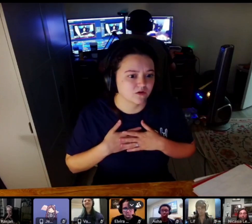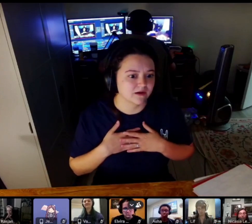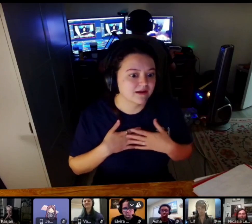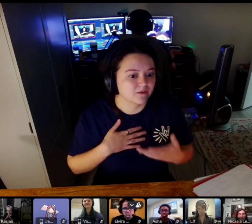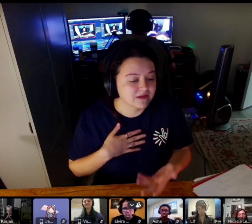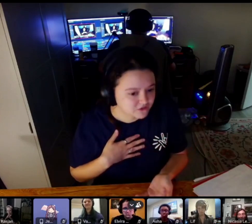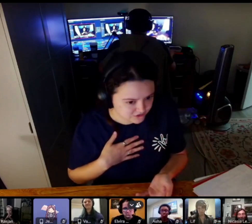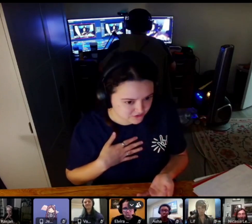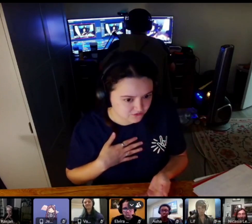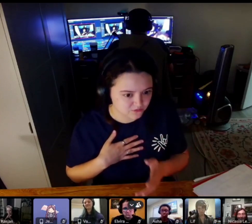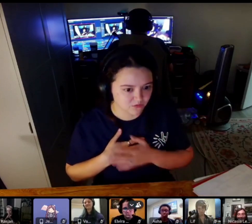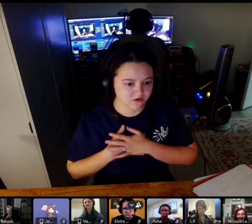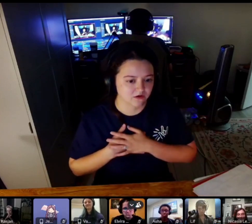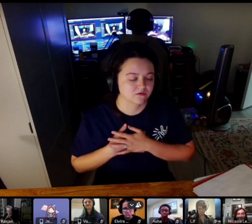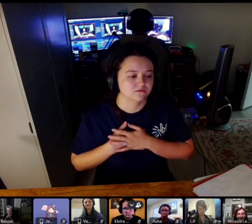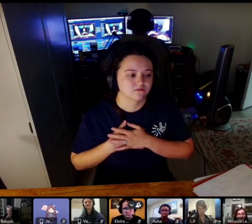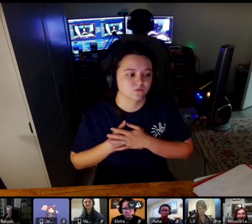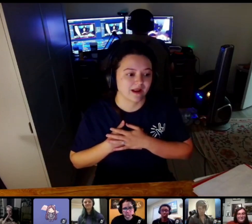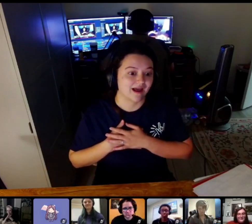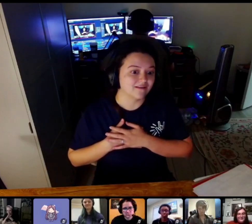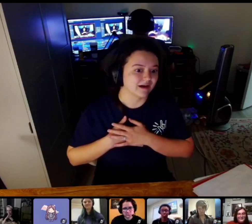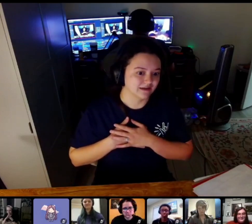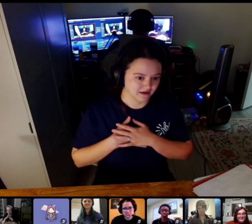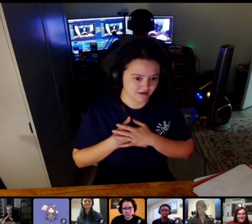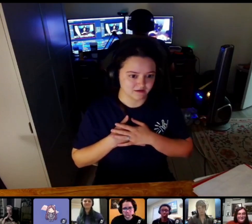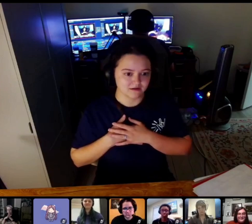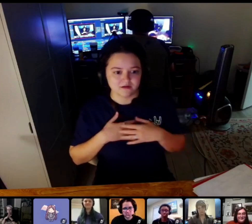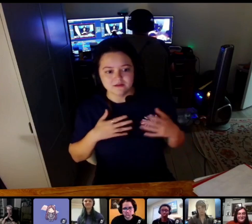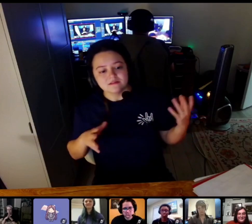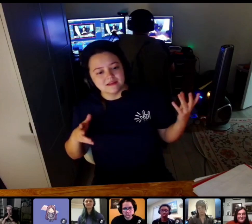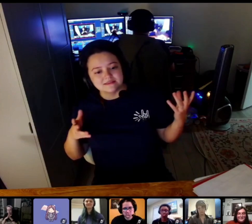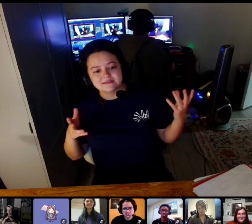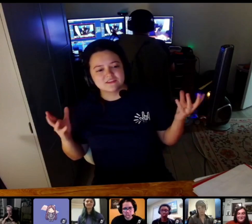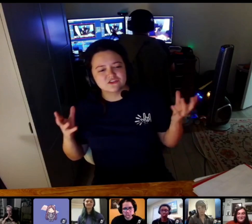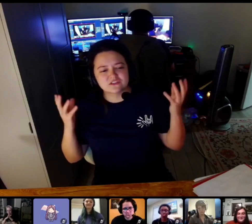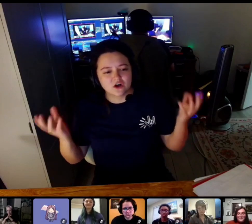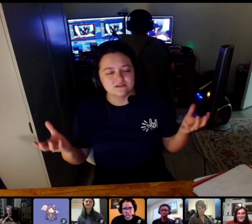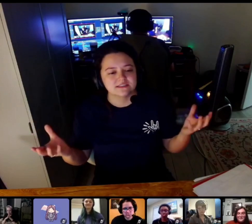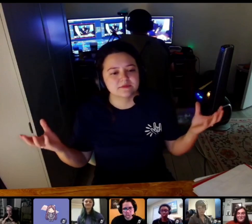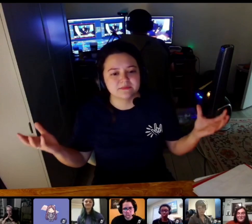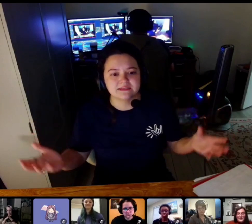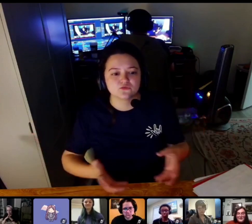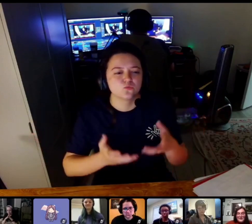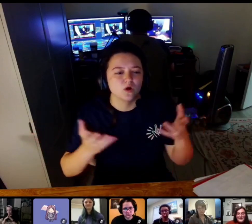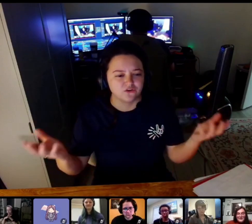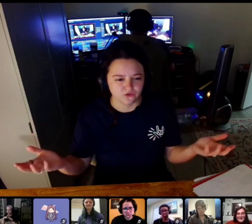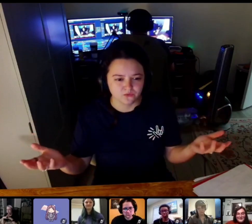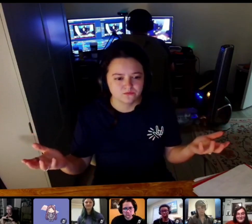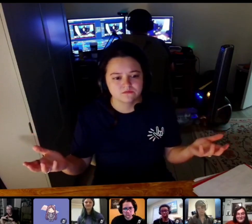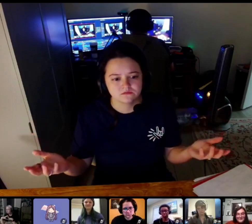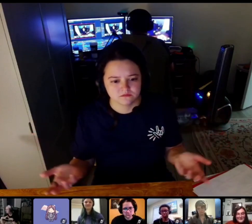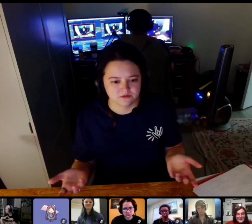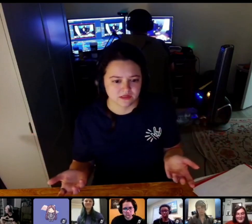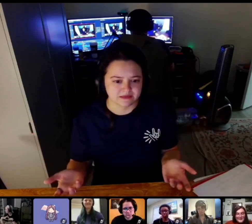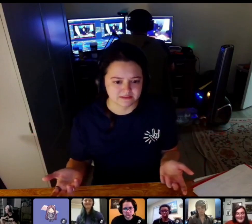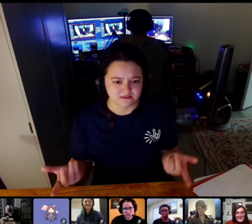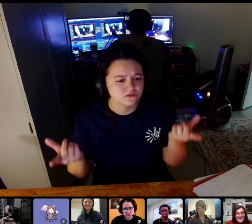am I going to do? What have I done? It's just a concept that means what do, if that makes sense.